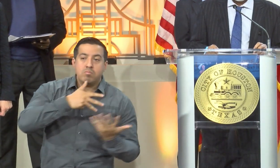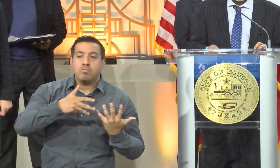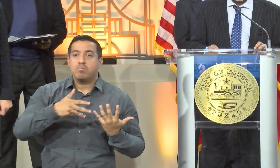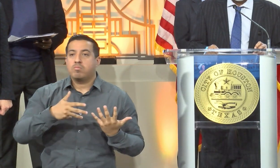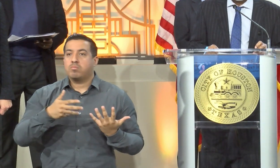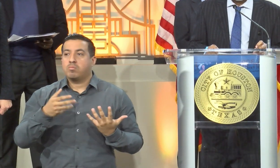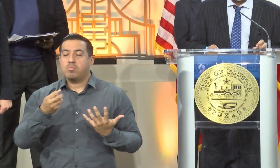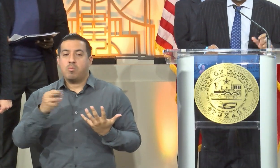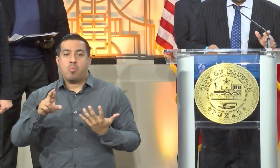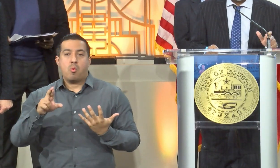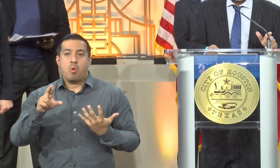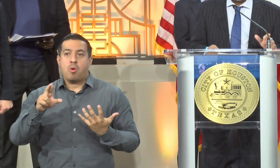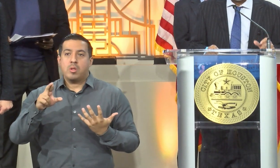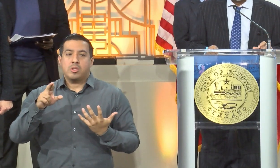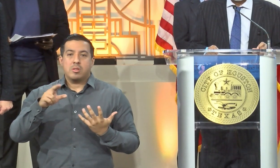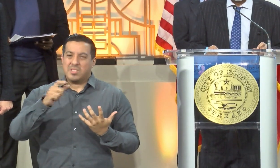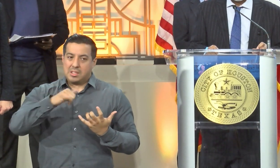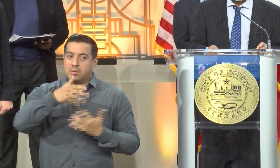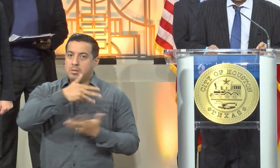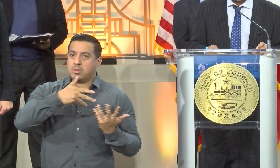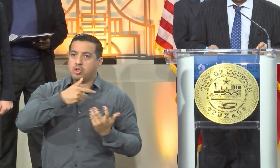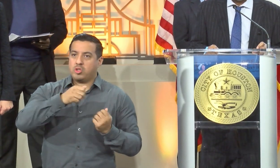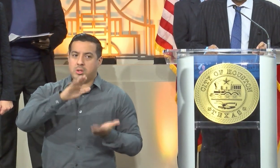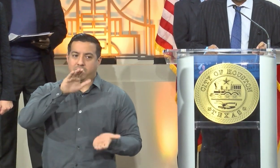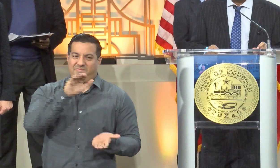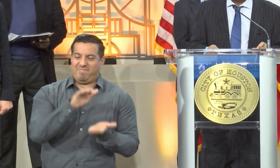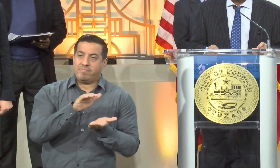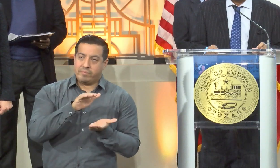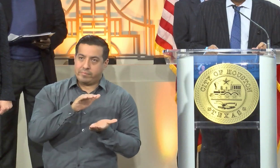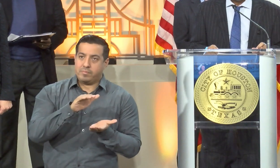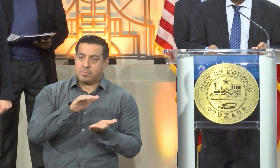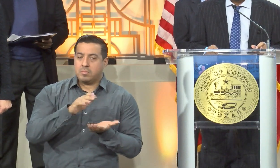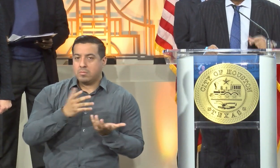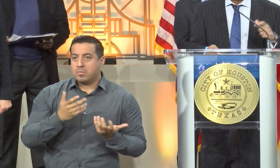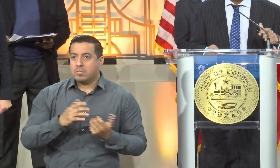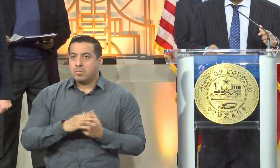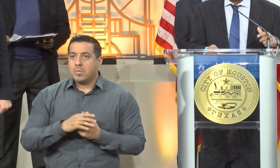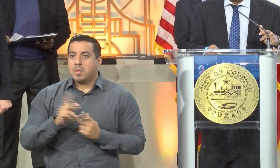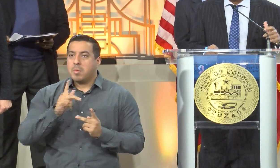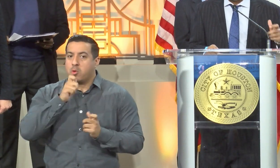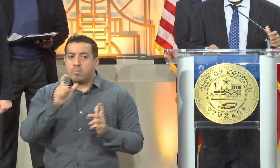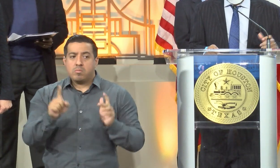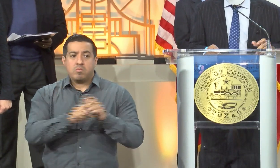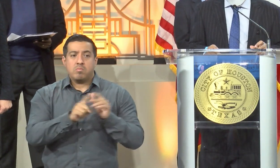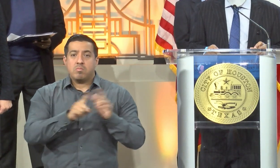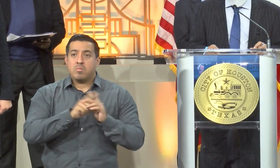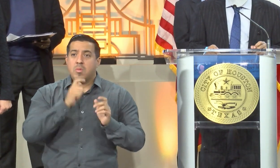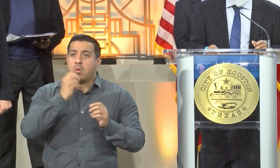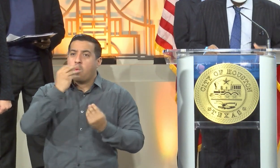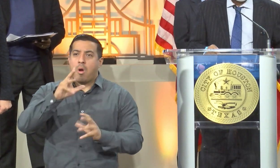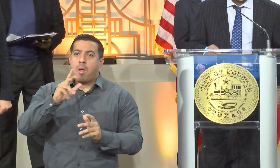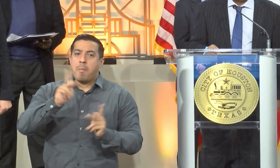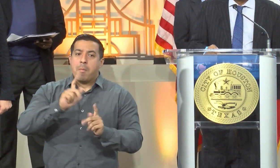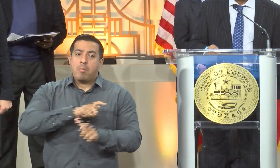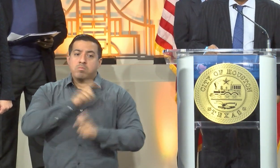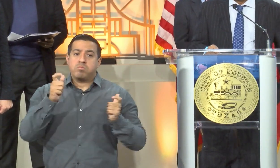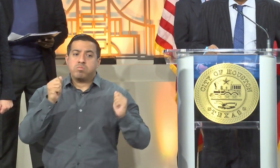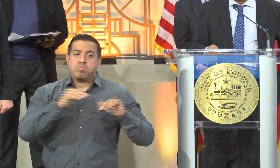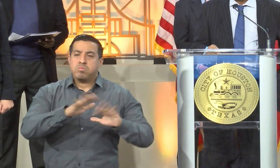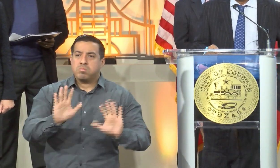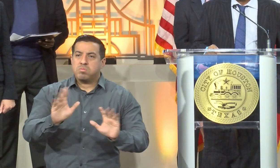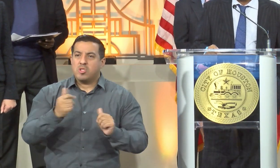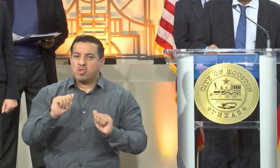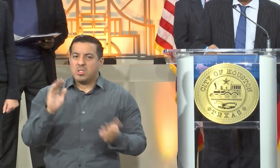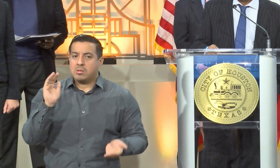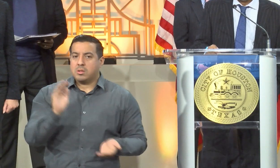to minimize their presence in large gatherings. And I'm also